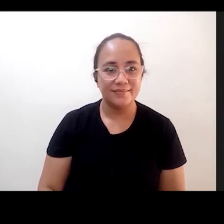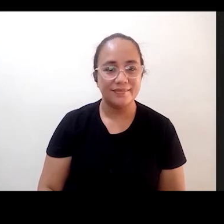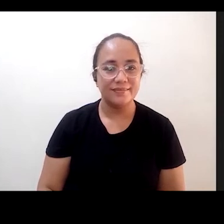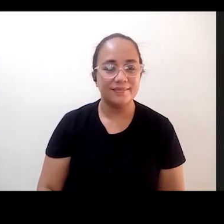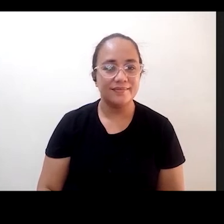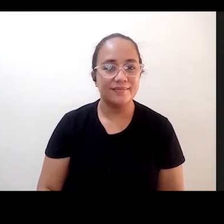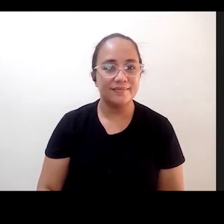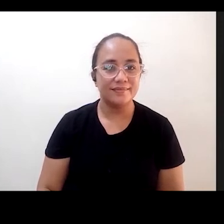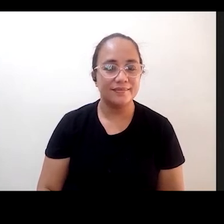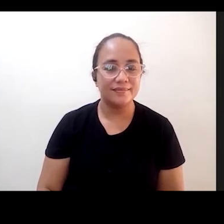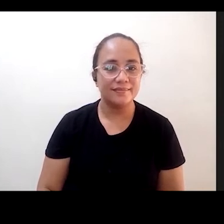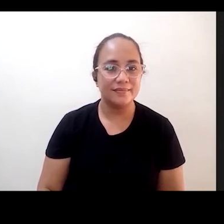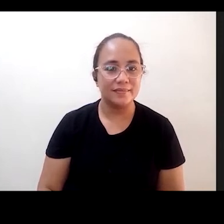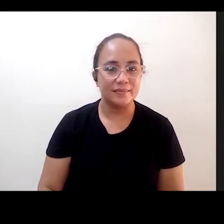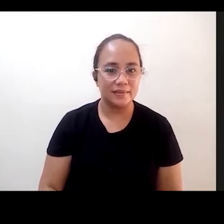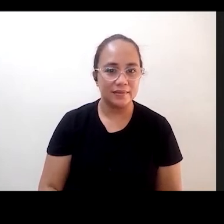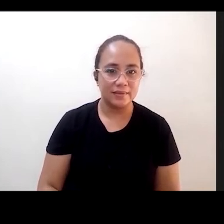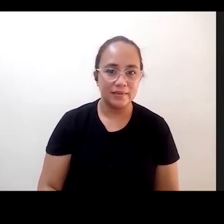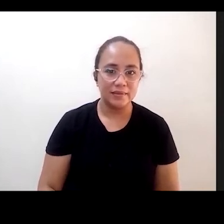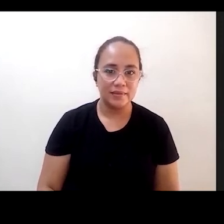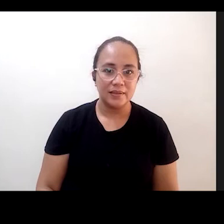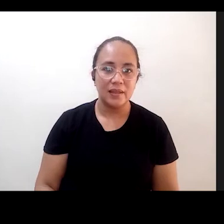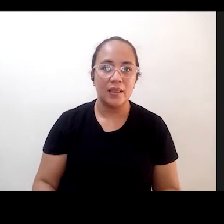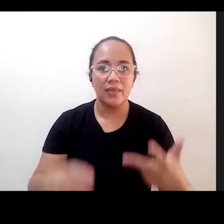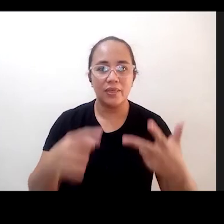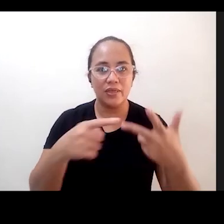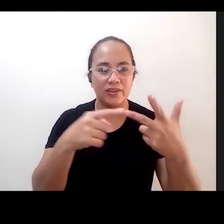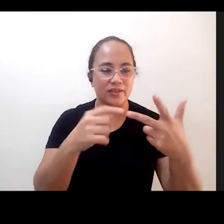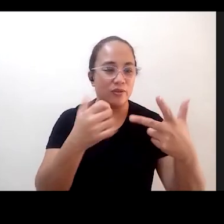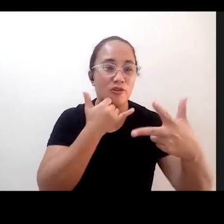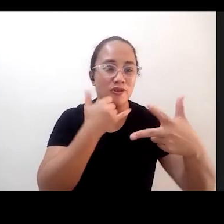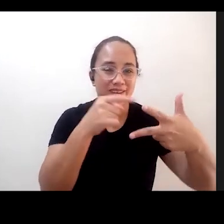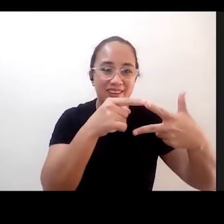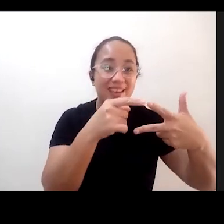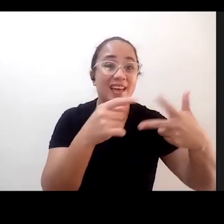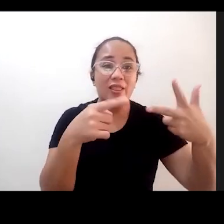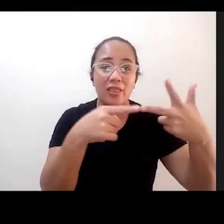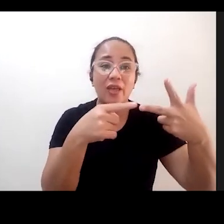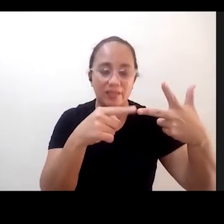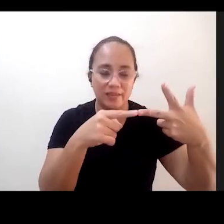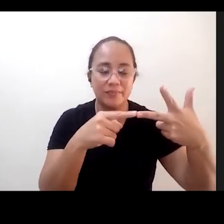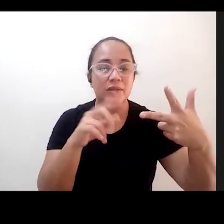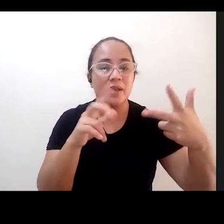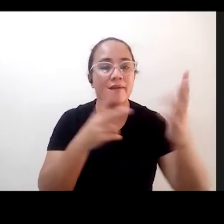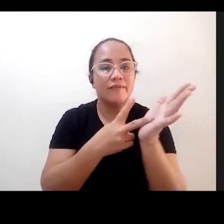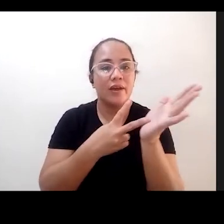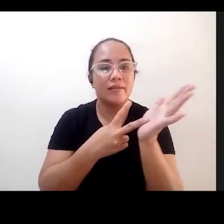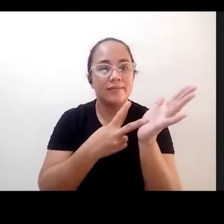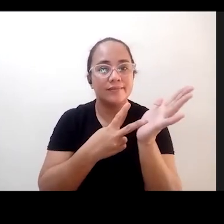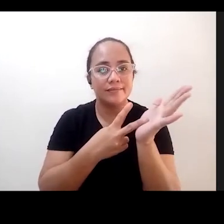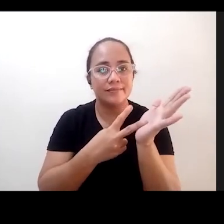This is not the right sign, but the third is violet.